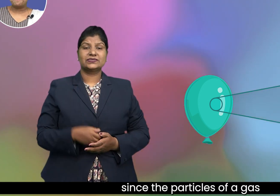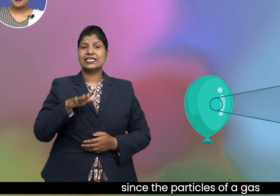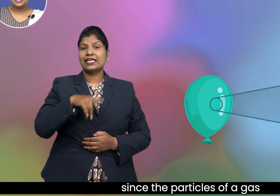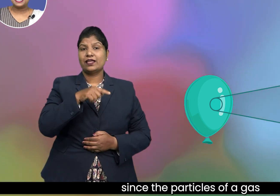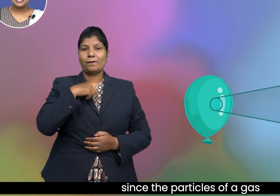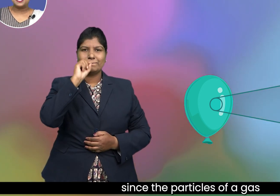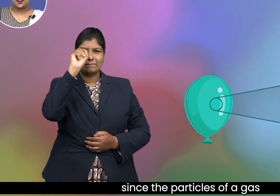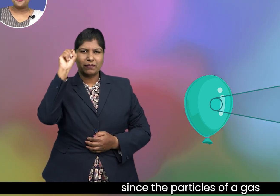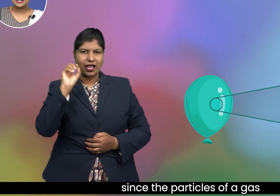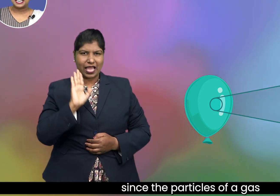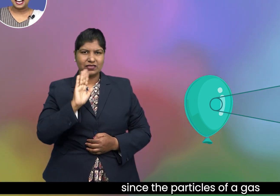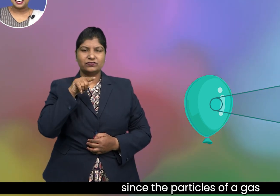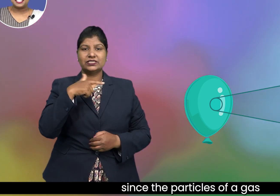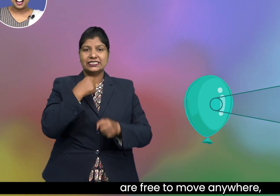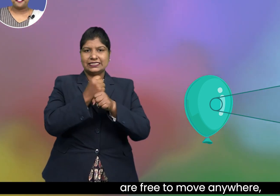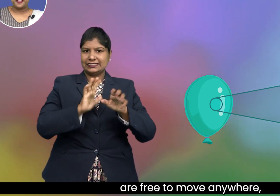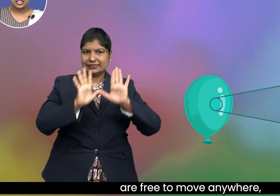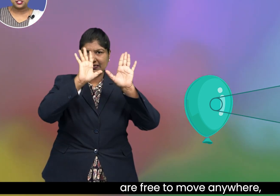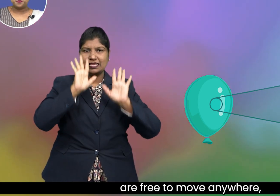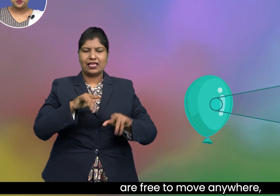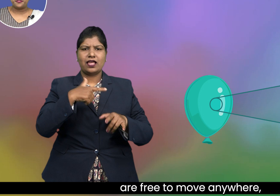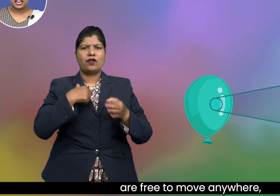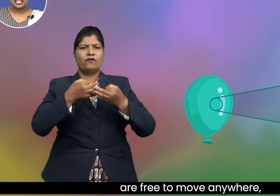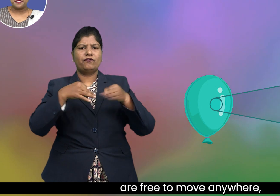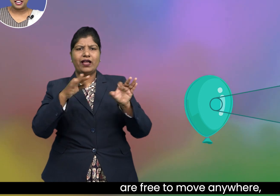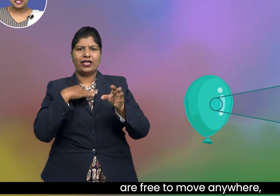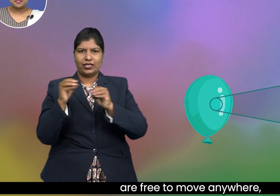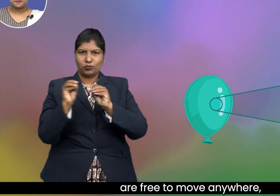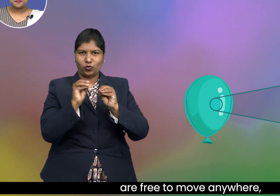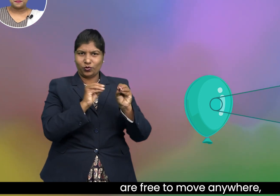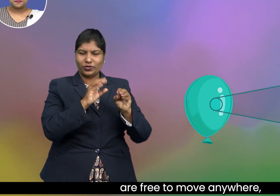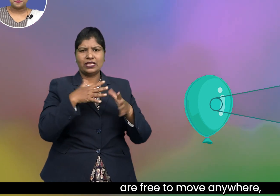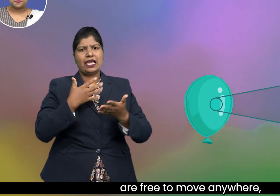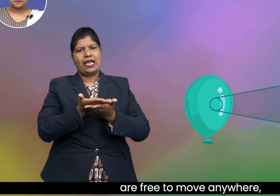Since the particles of a gas are free to move anywhere,